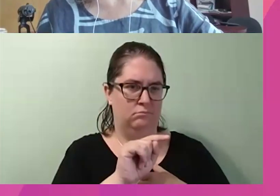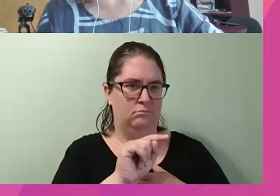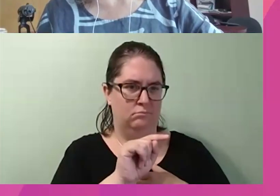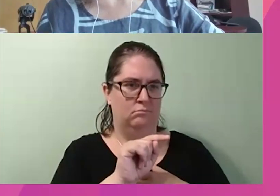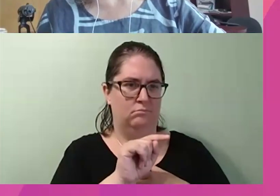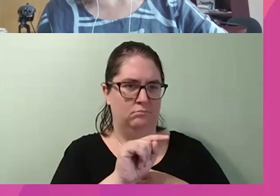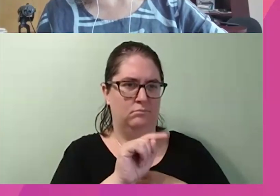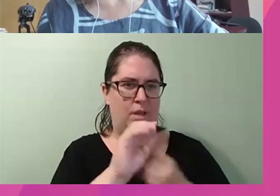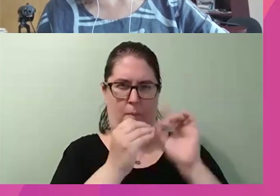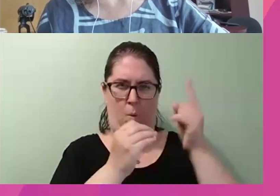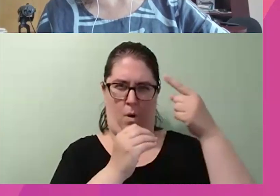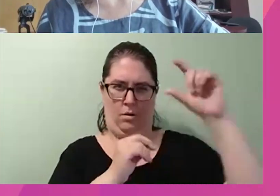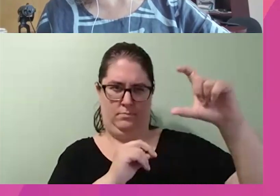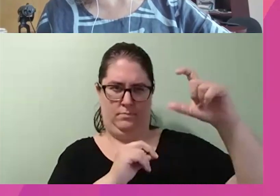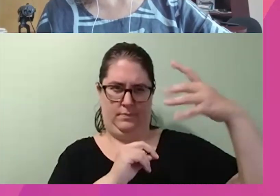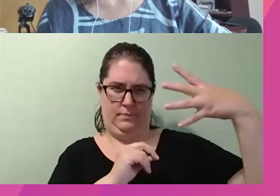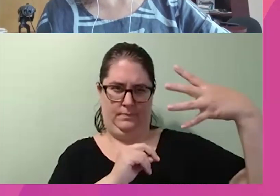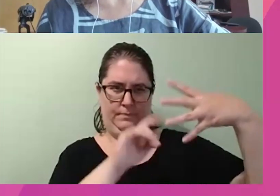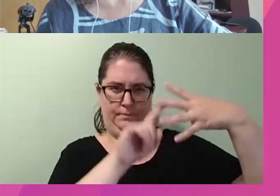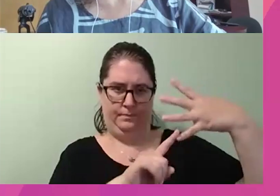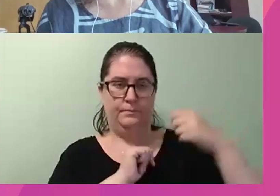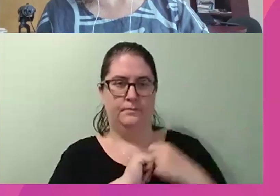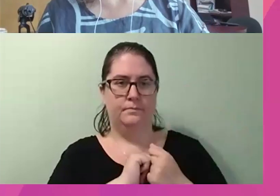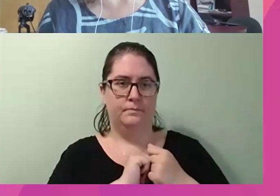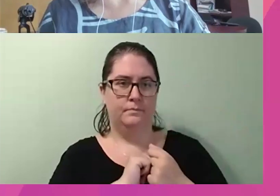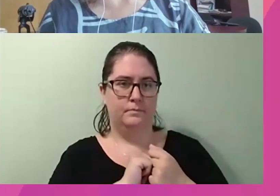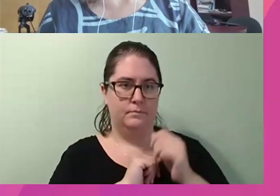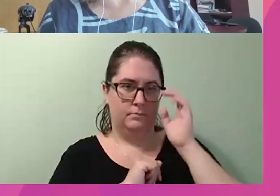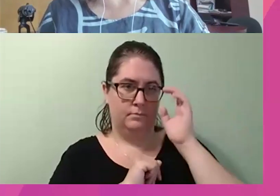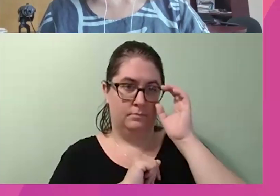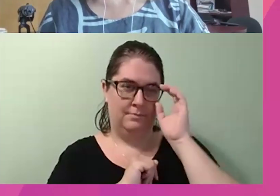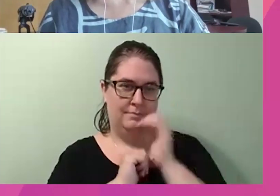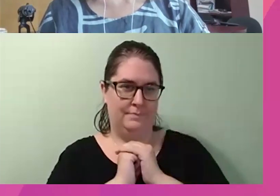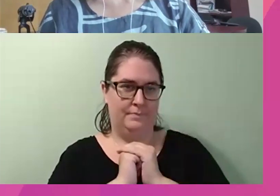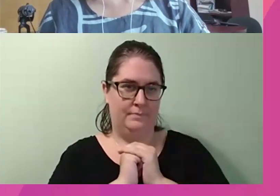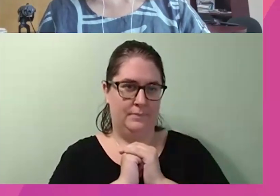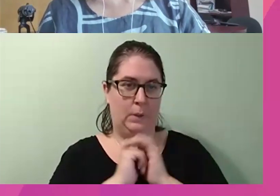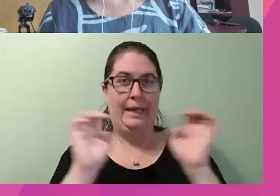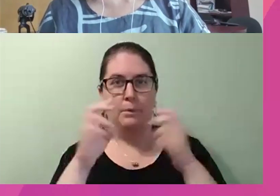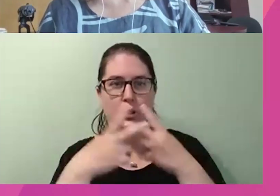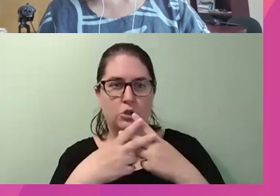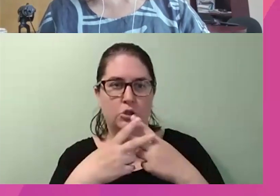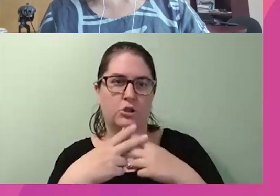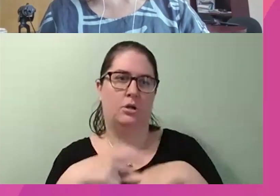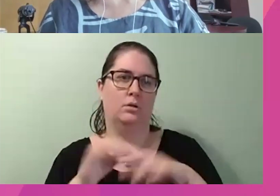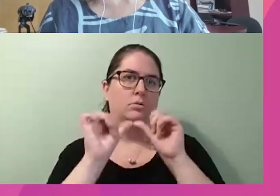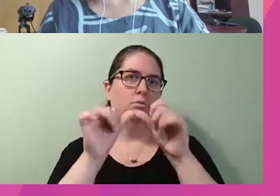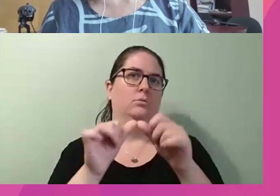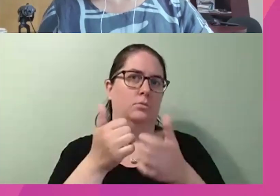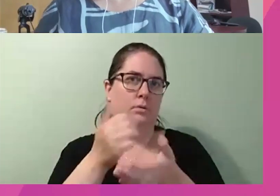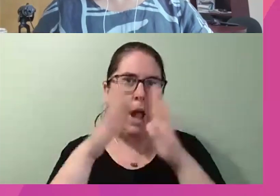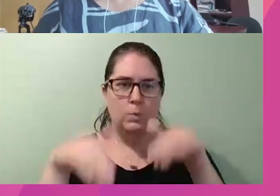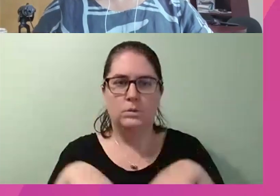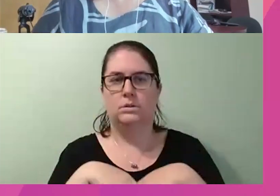services on the slide here, from emergency shelters and transition houses to longer term housing, various types